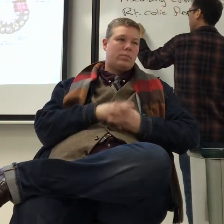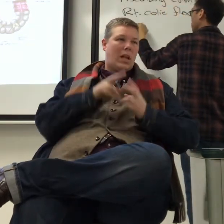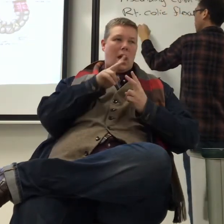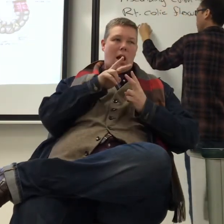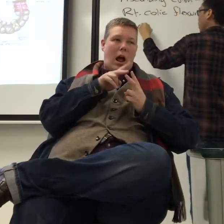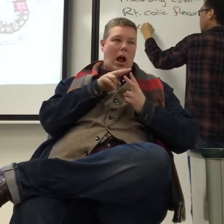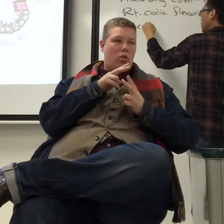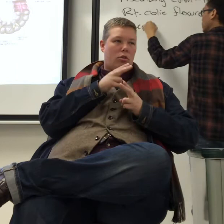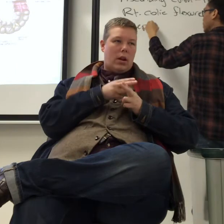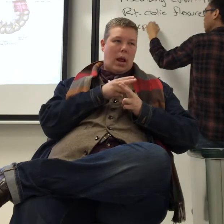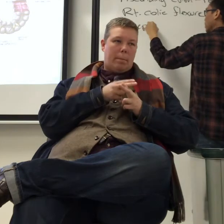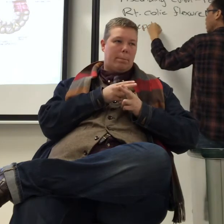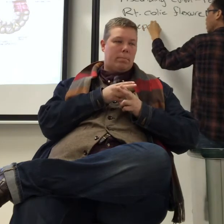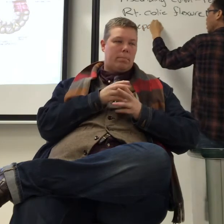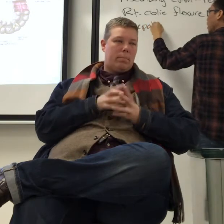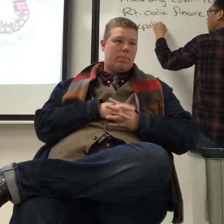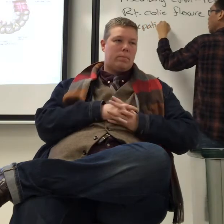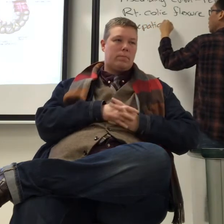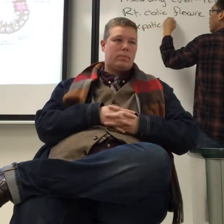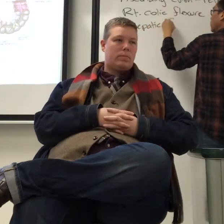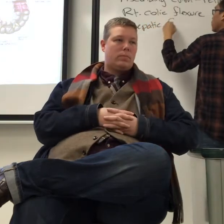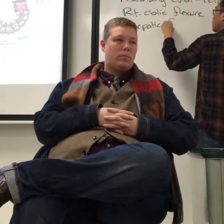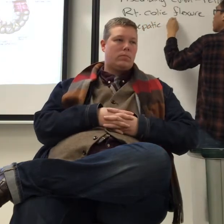hepatic flexure if you want.